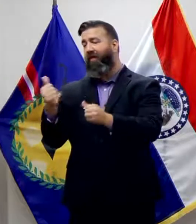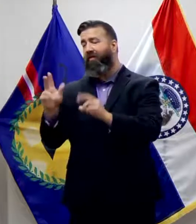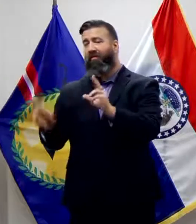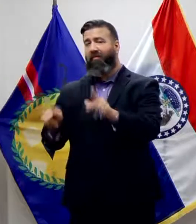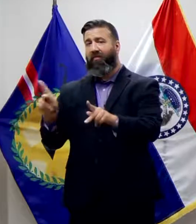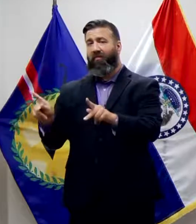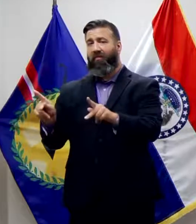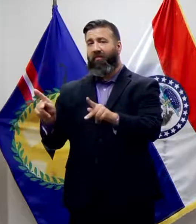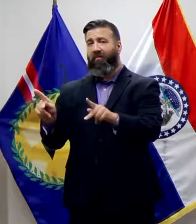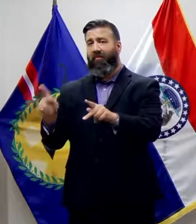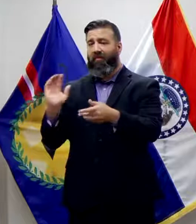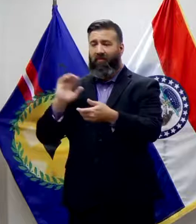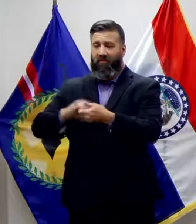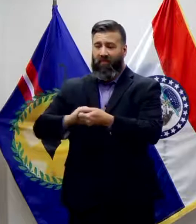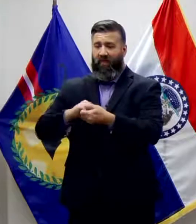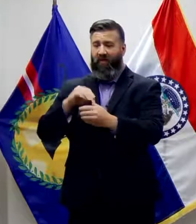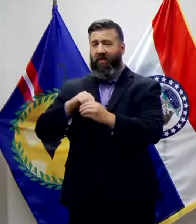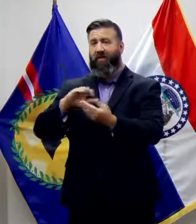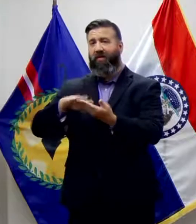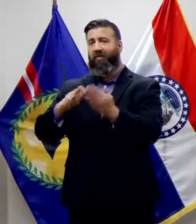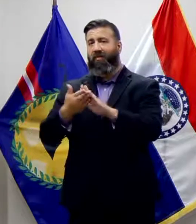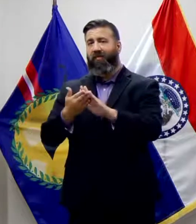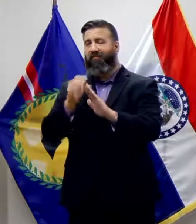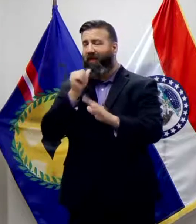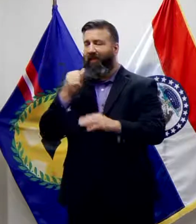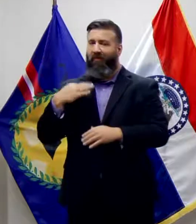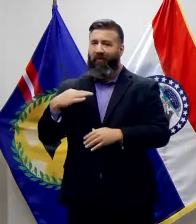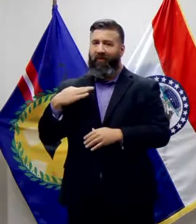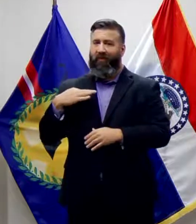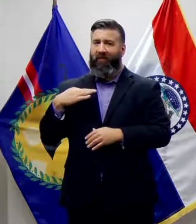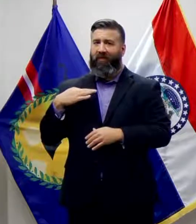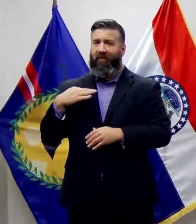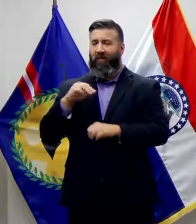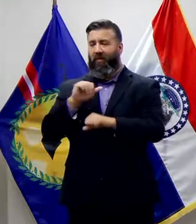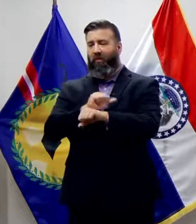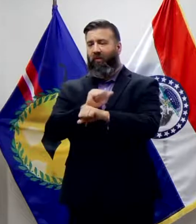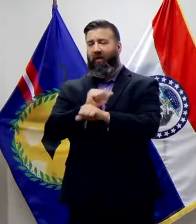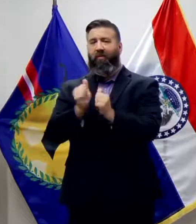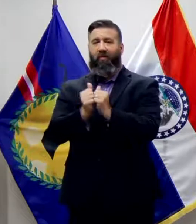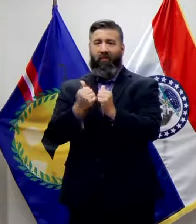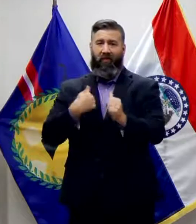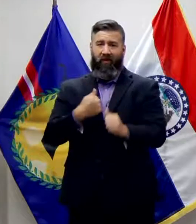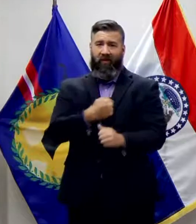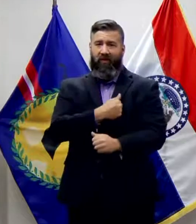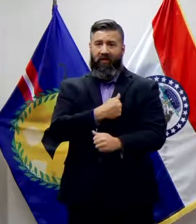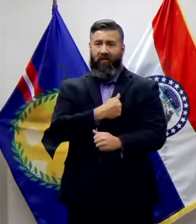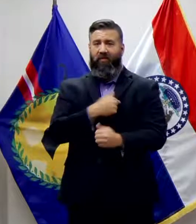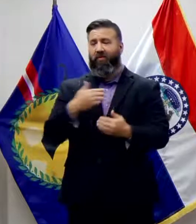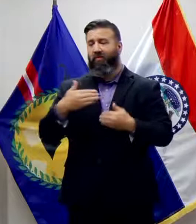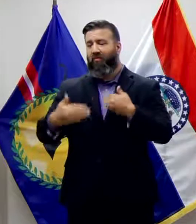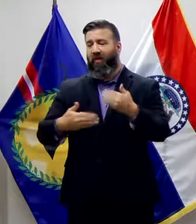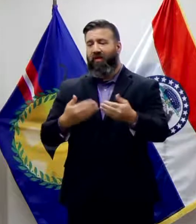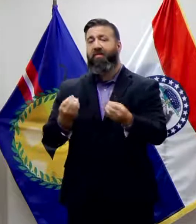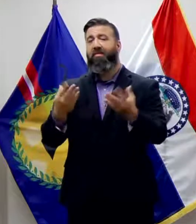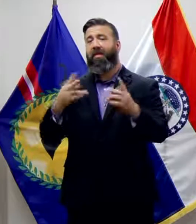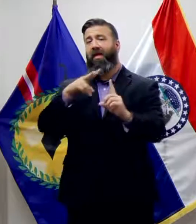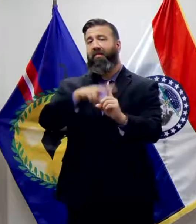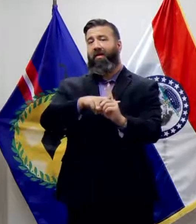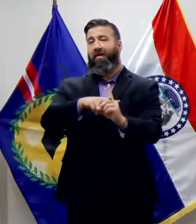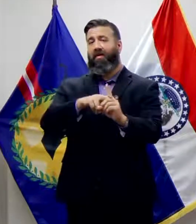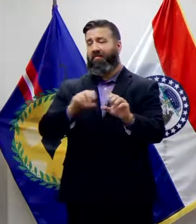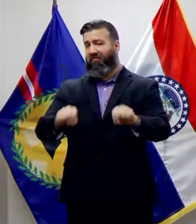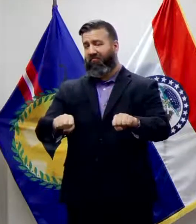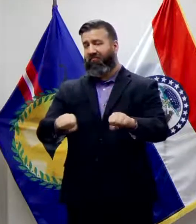our partners in the community, our nonprofits, are working with us to process as many applications